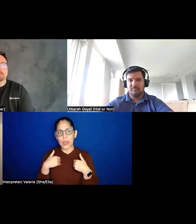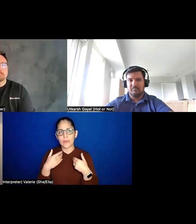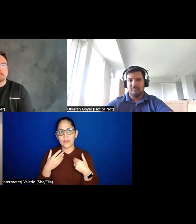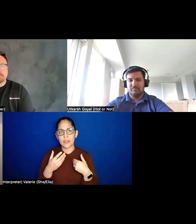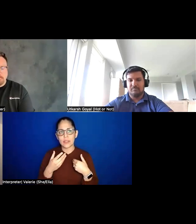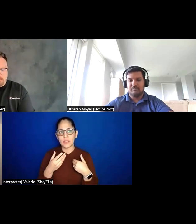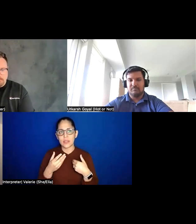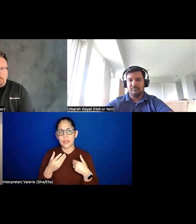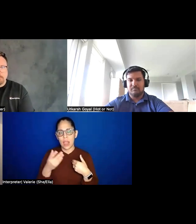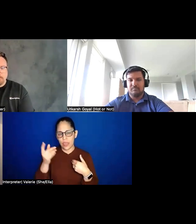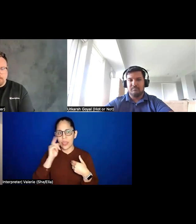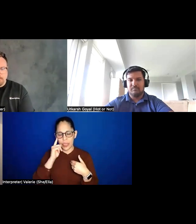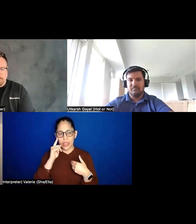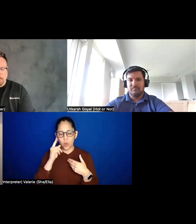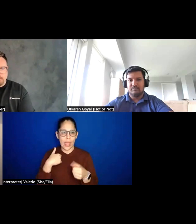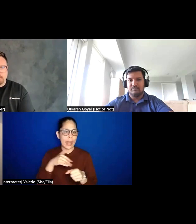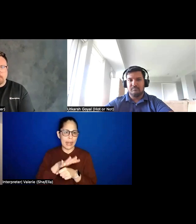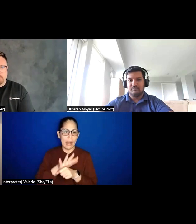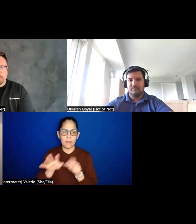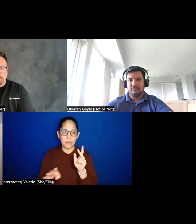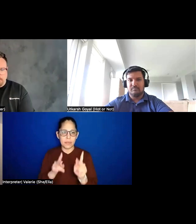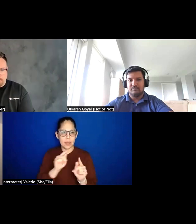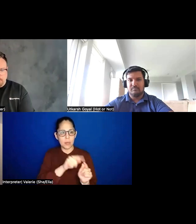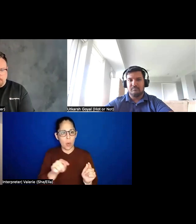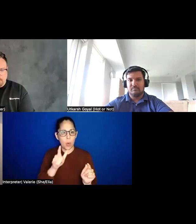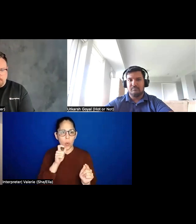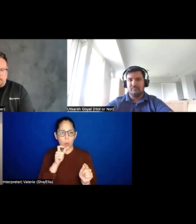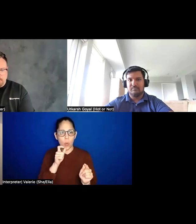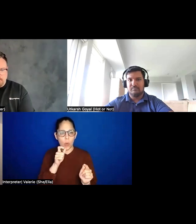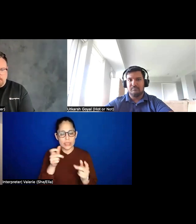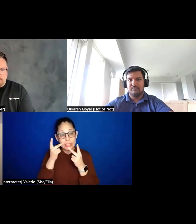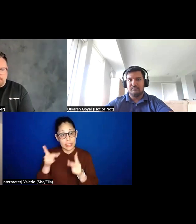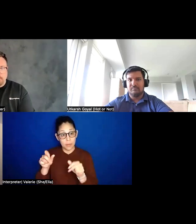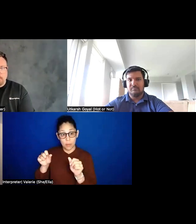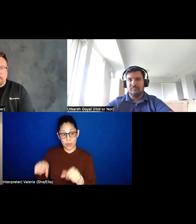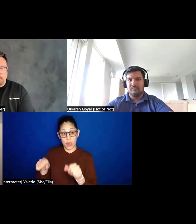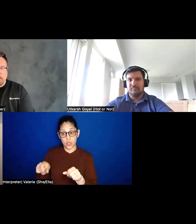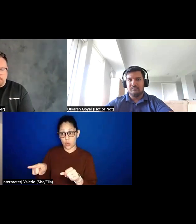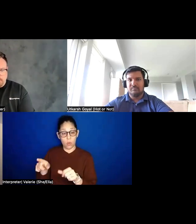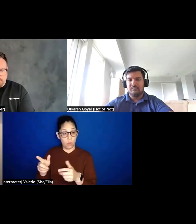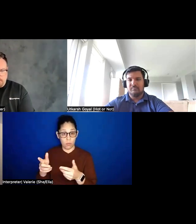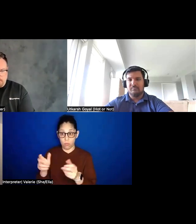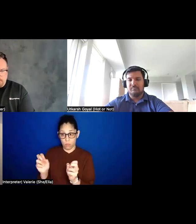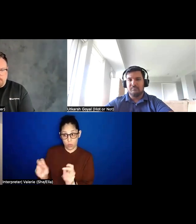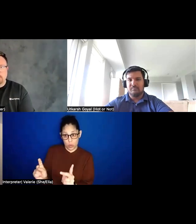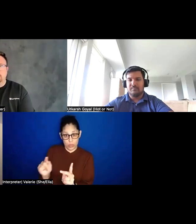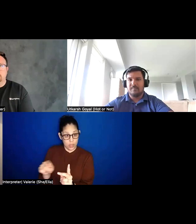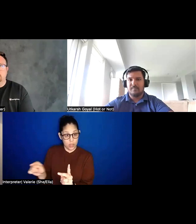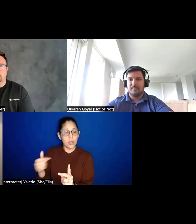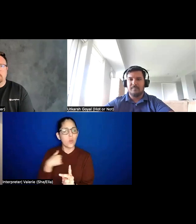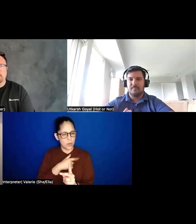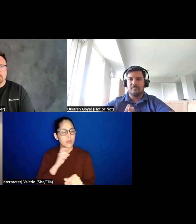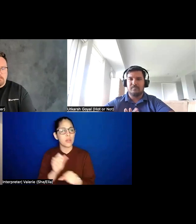And so I think there were enough people who could see the potential that we were able to raise